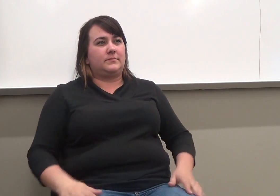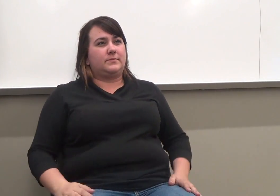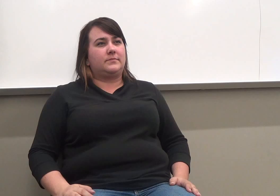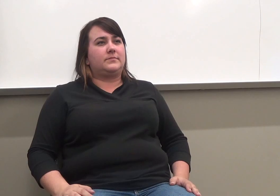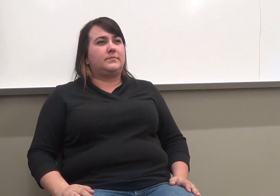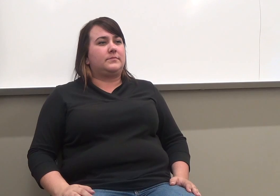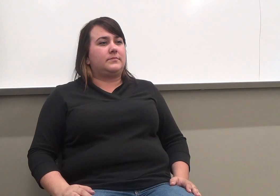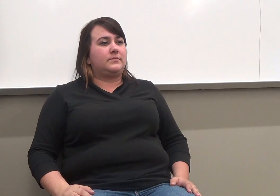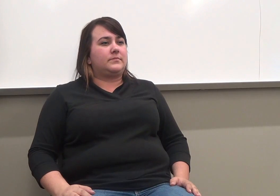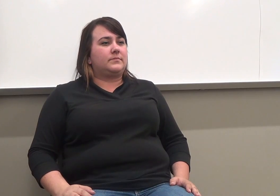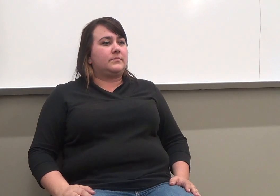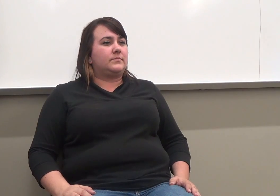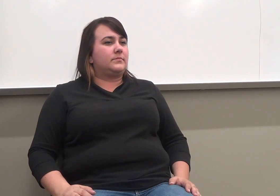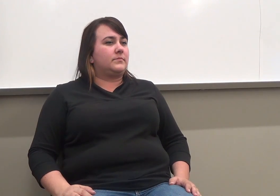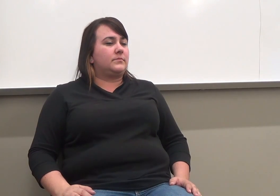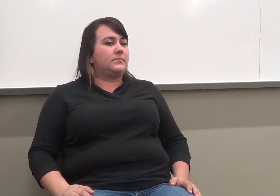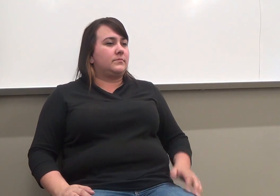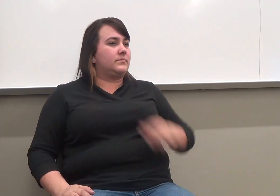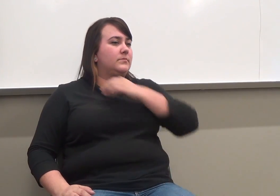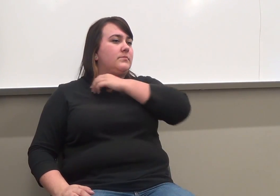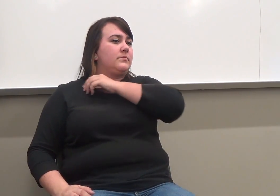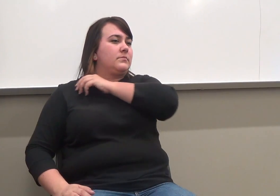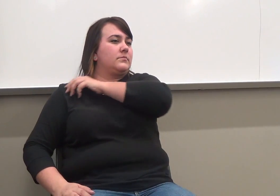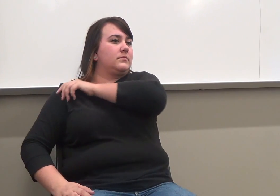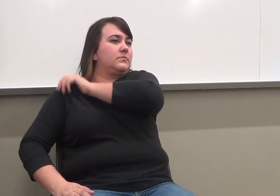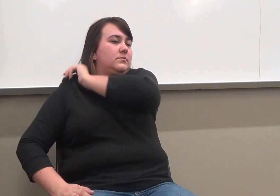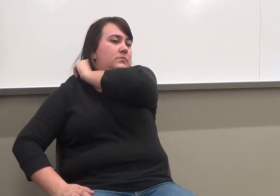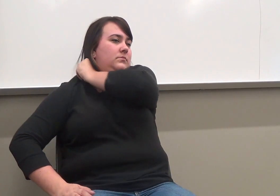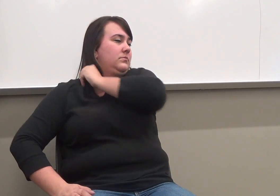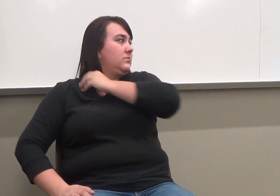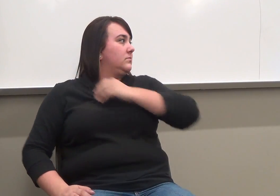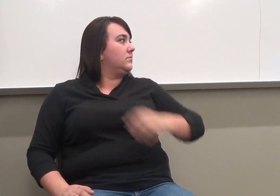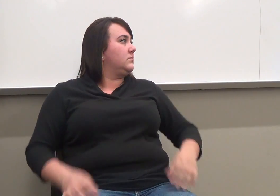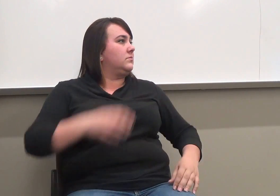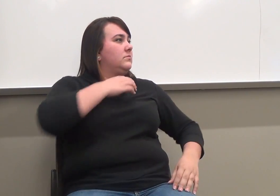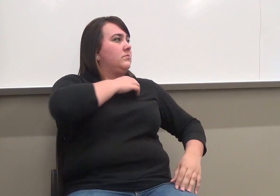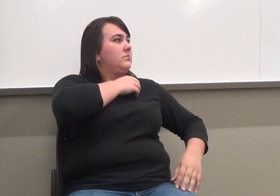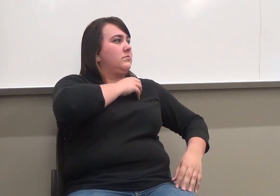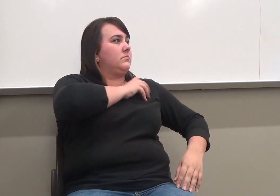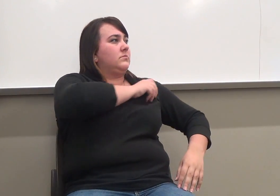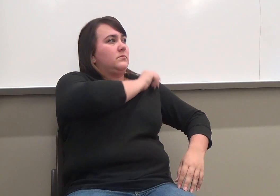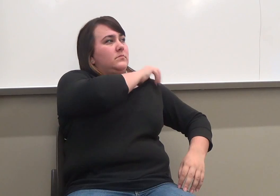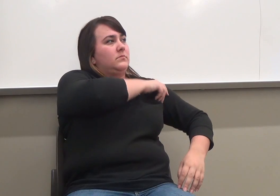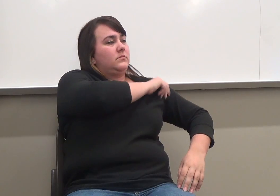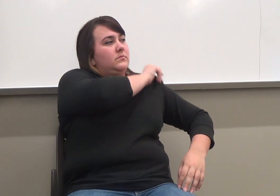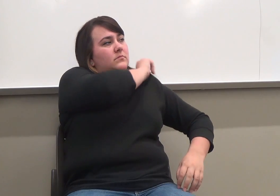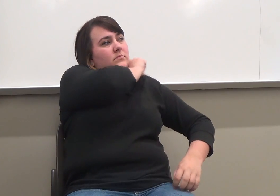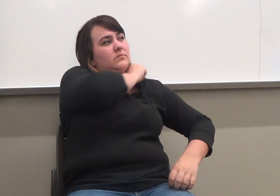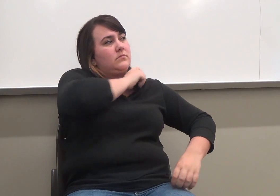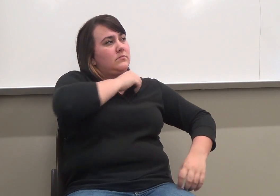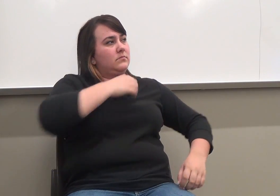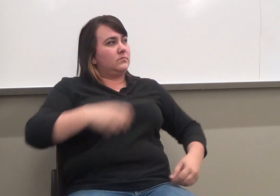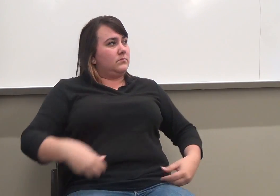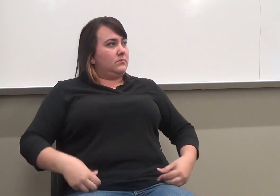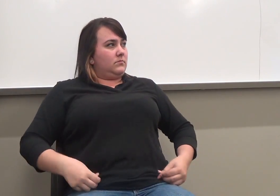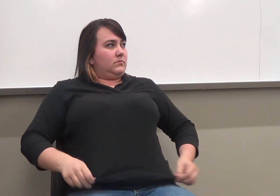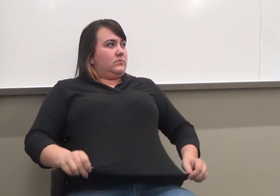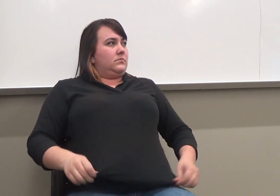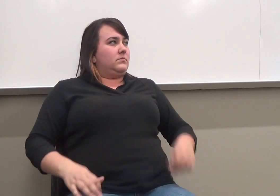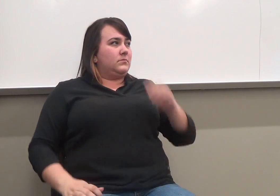I'm sure that I have everything. Okay, are you Justin? Yeah, I'm a week off, as a matter of fact. I want to get an ad